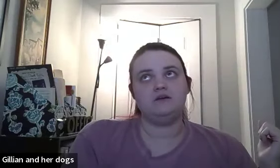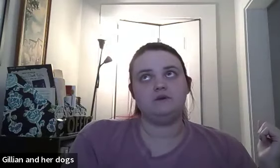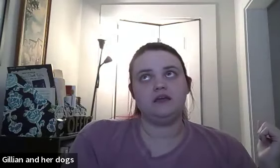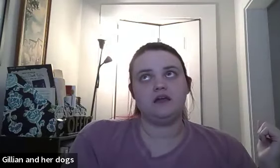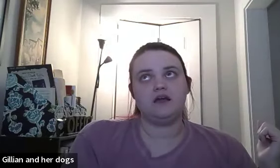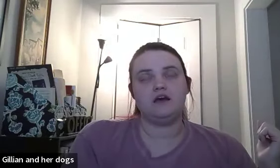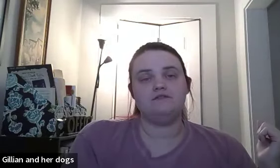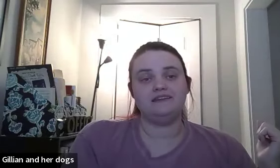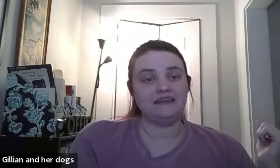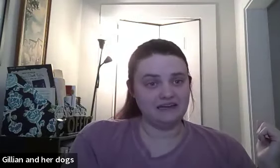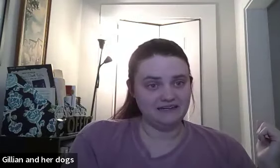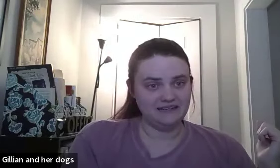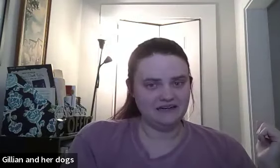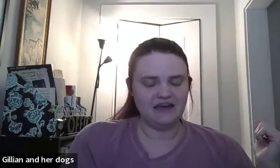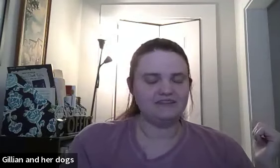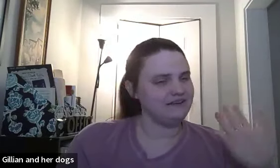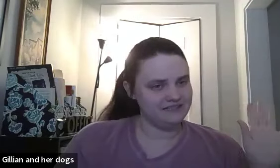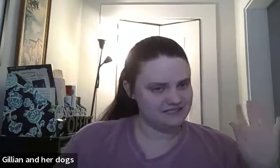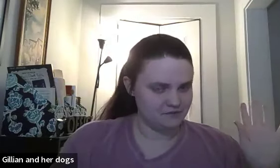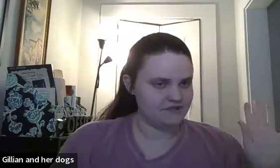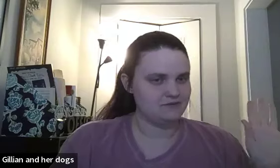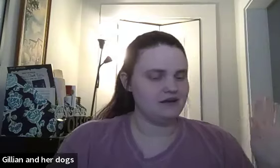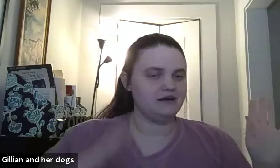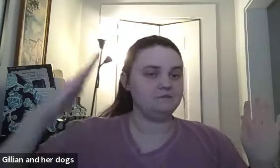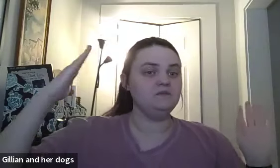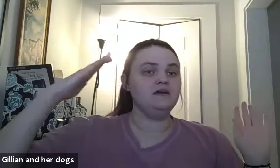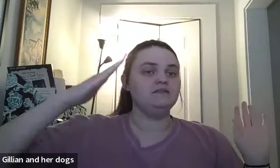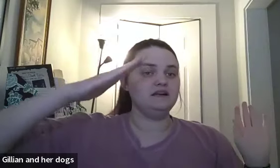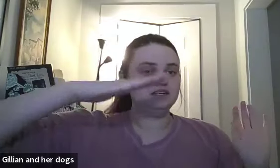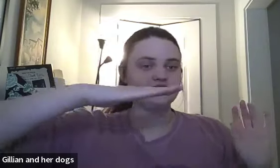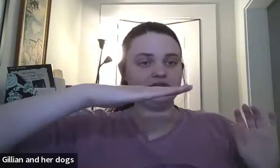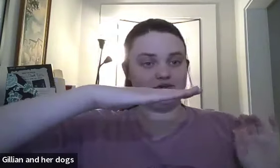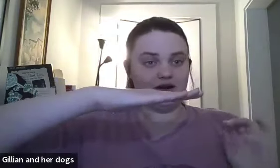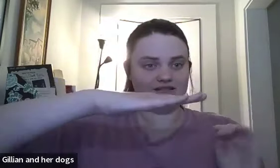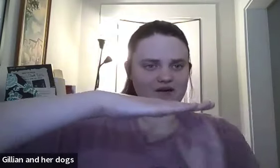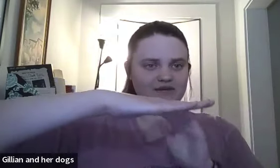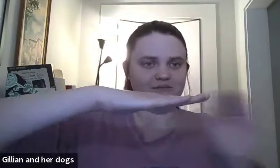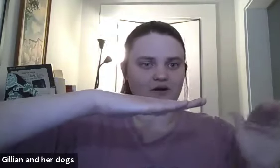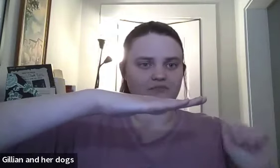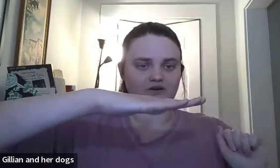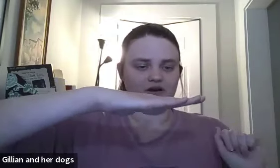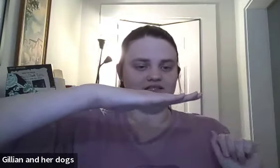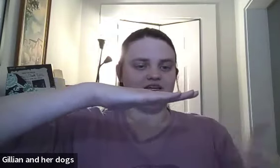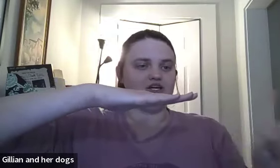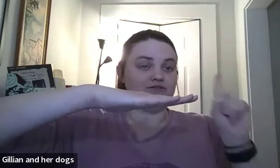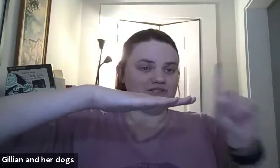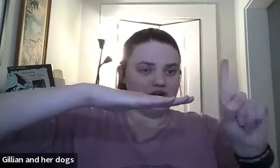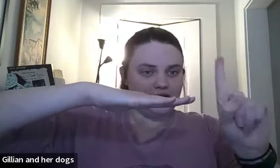Then we have lightning. I think lightning's a fun one. That's why I had to add it. Lightning is going to have your non-dominant palm across. Your